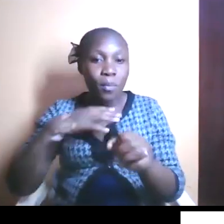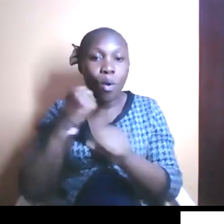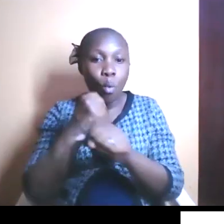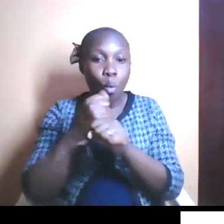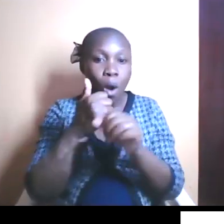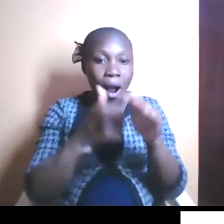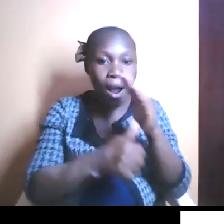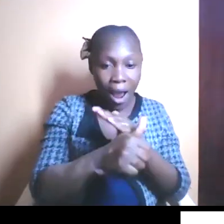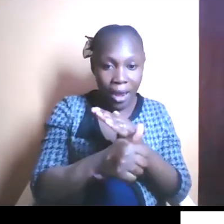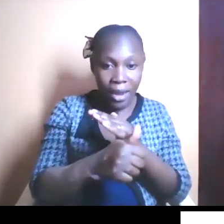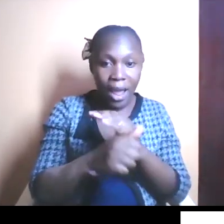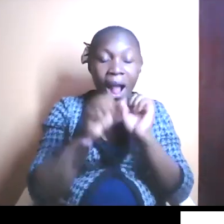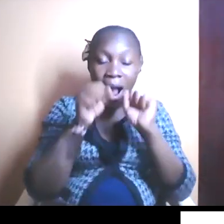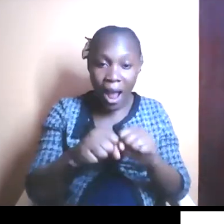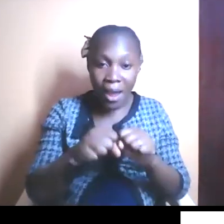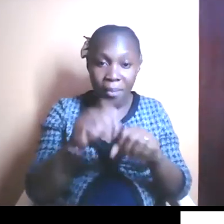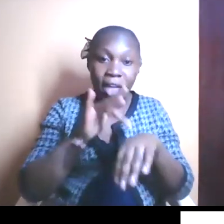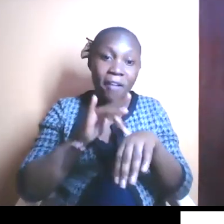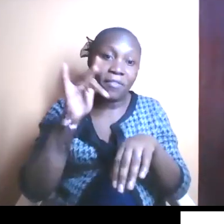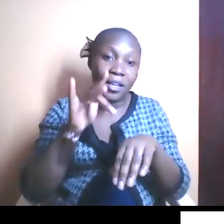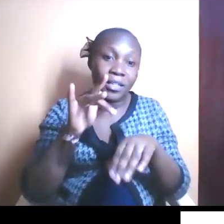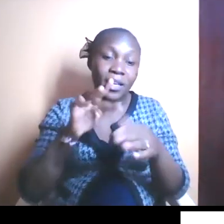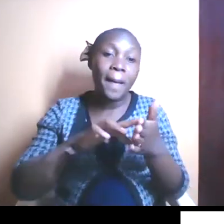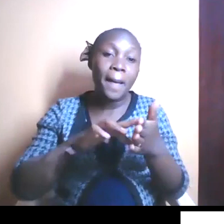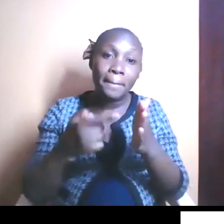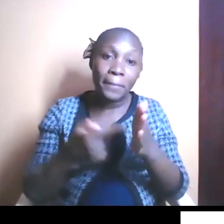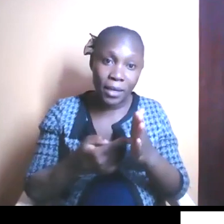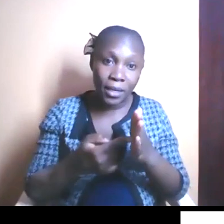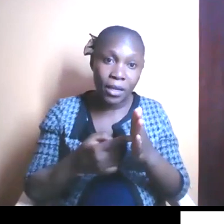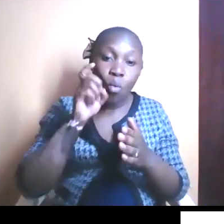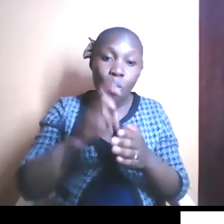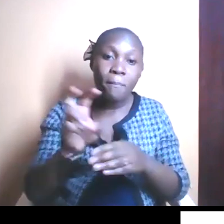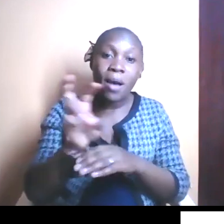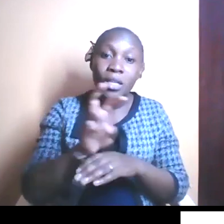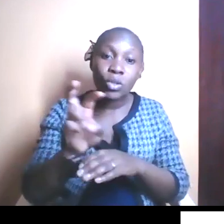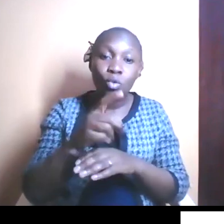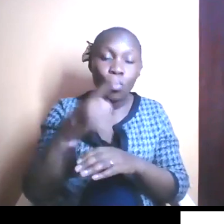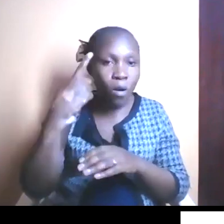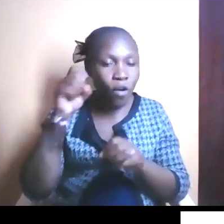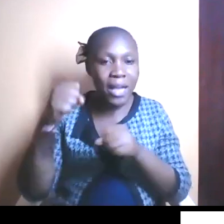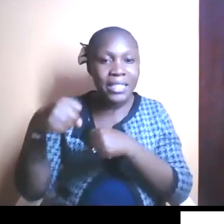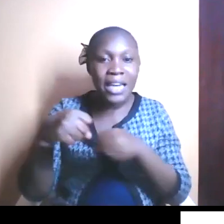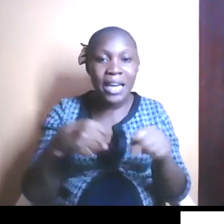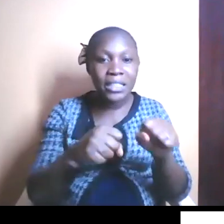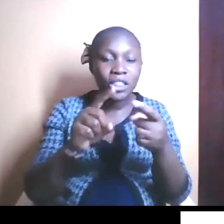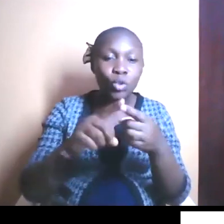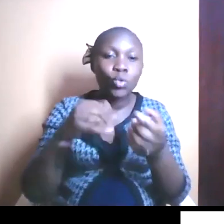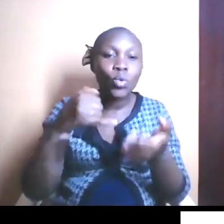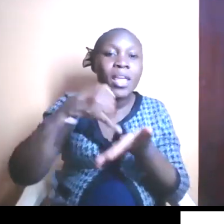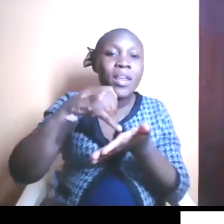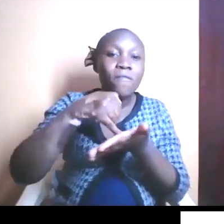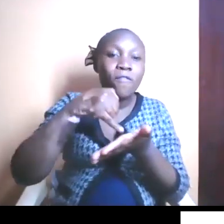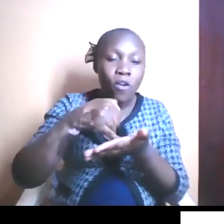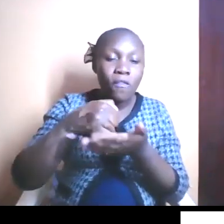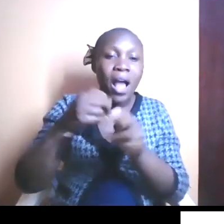actually compromised. So mapping out a strategy to include a psychologist or a